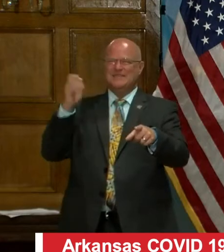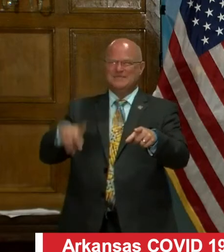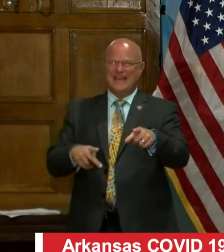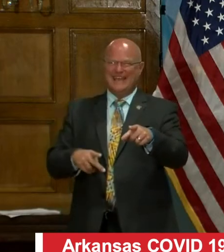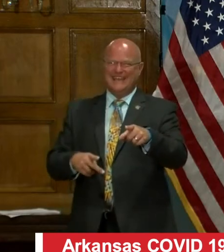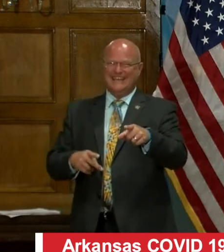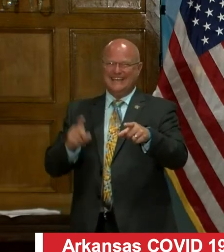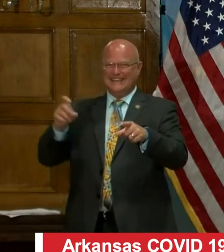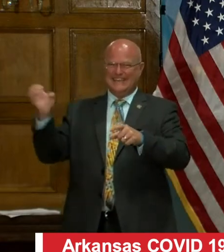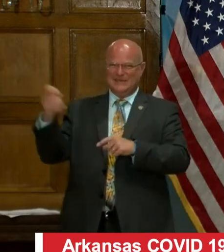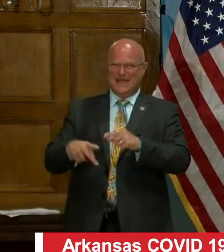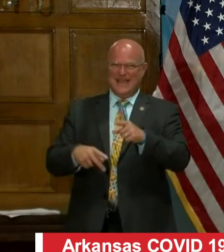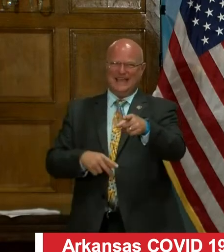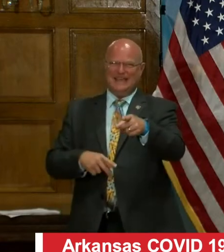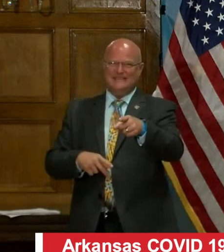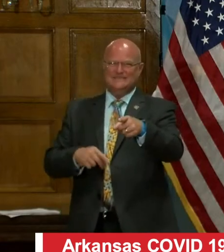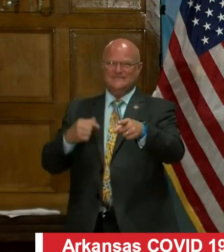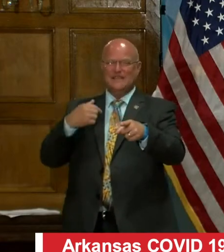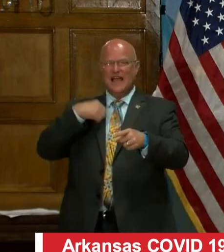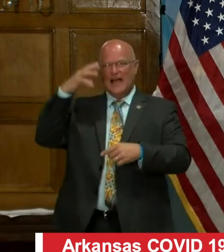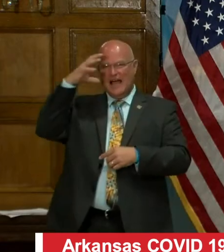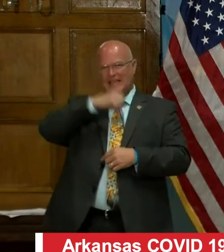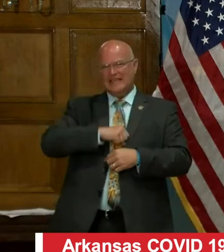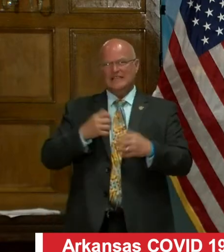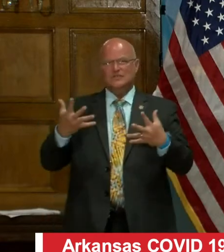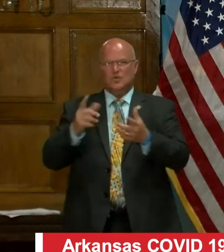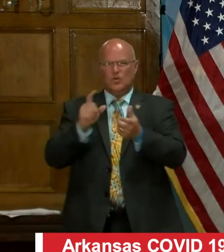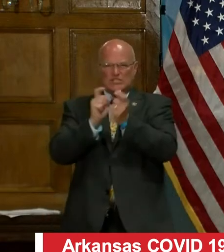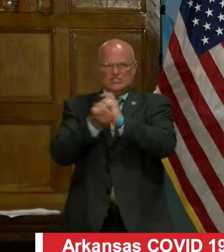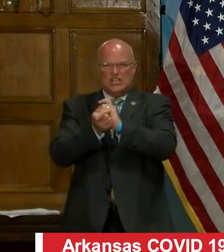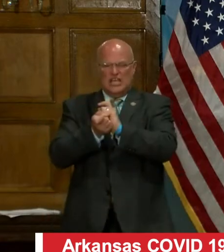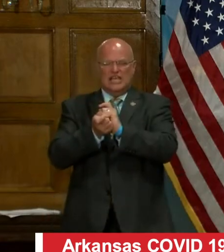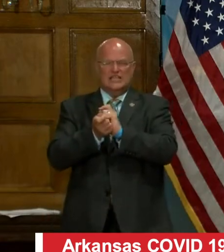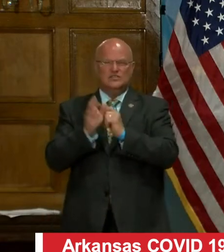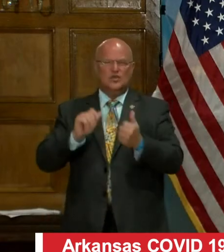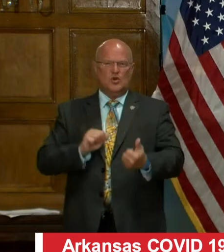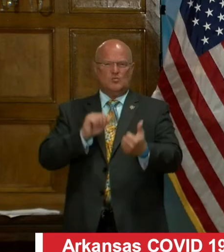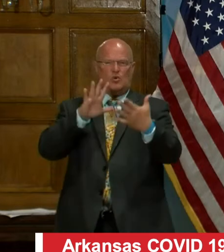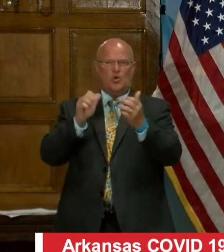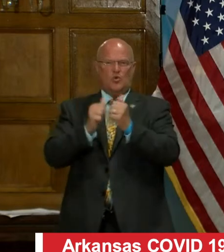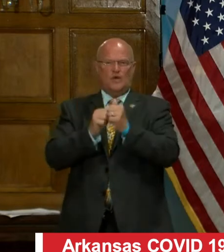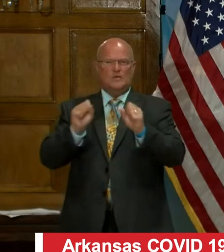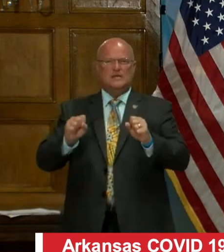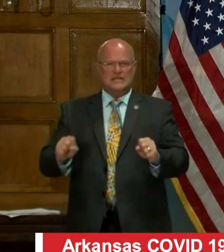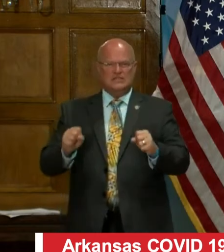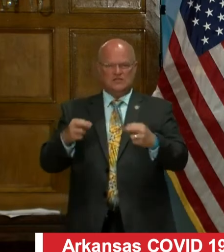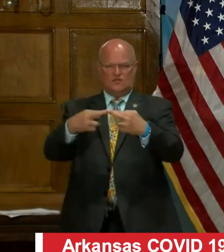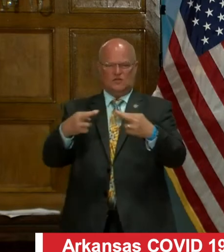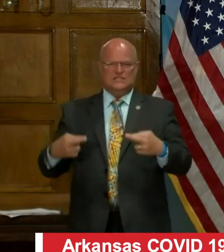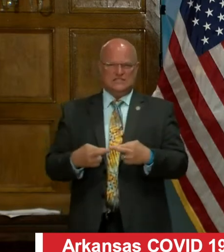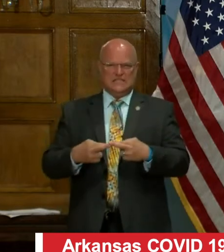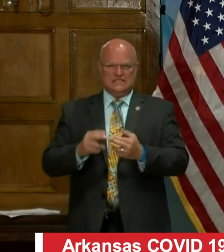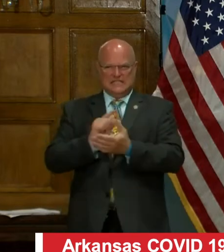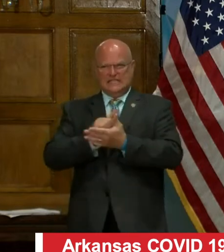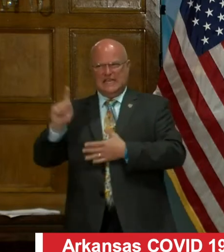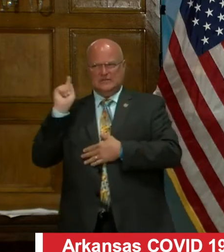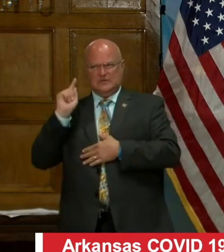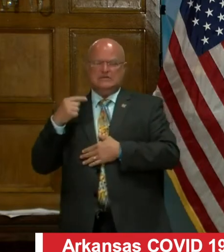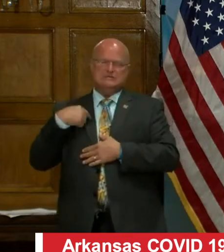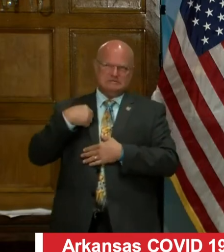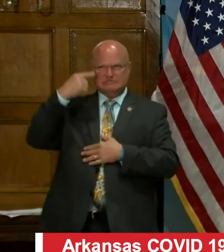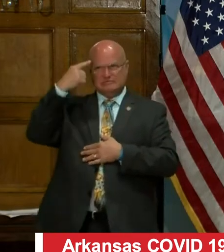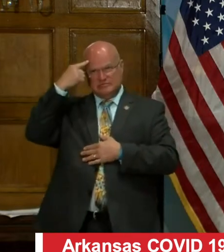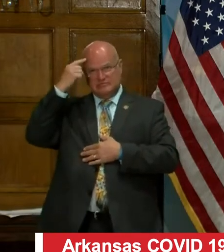Jay. I guess what's changed in your approach to the potential of regionalization? Because last week you did seem